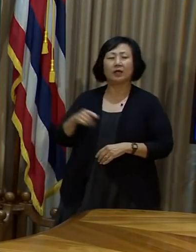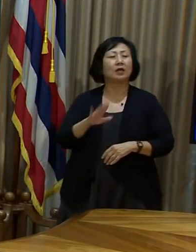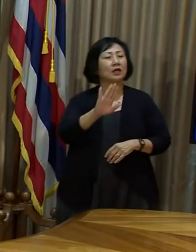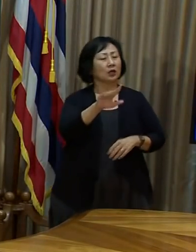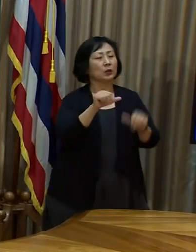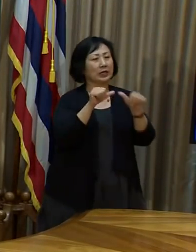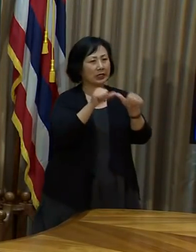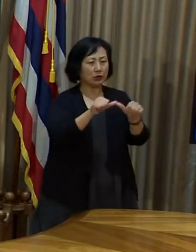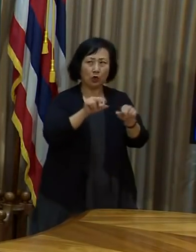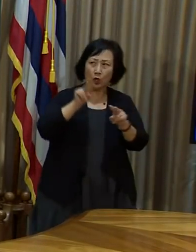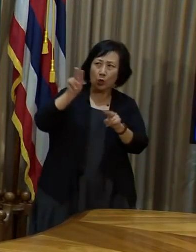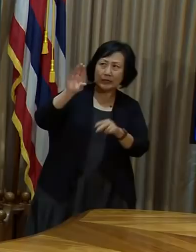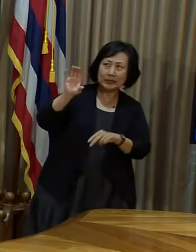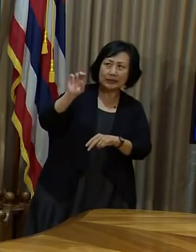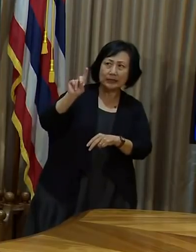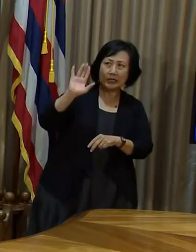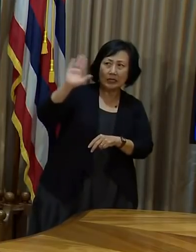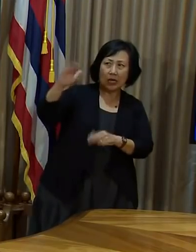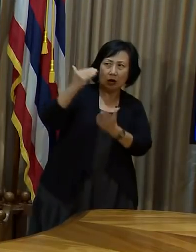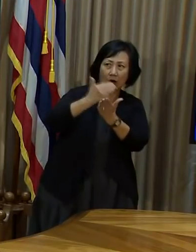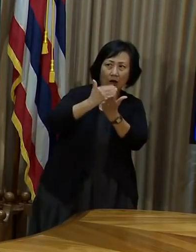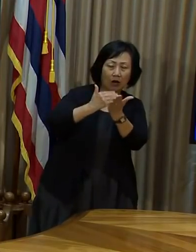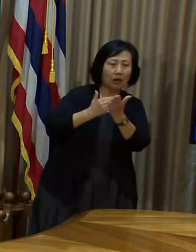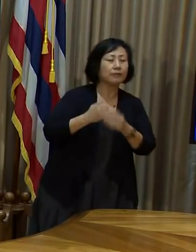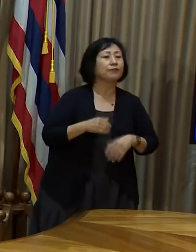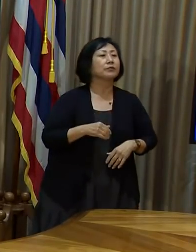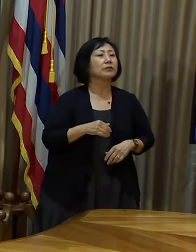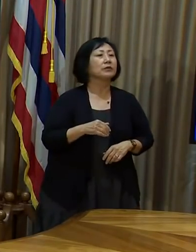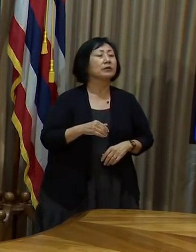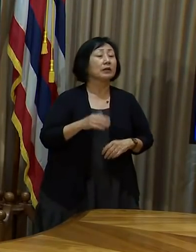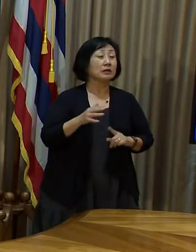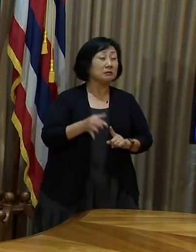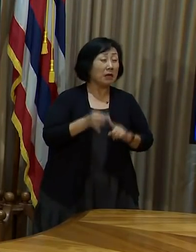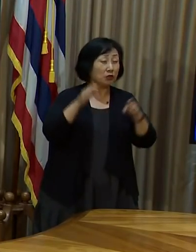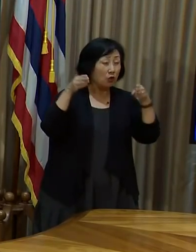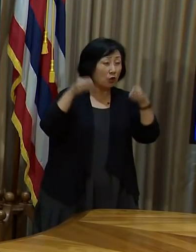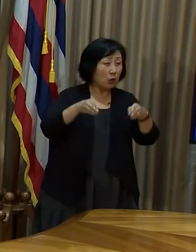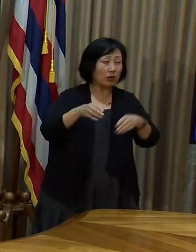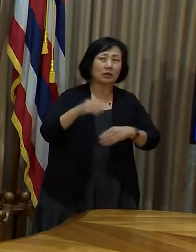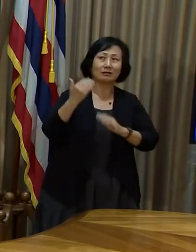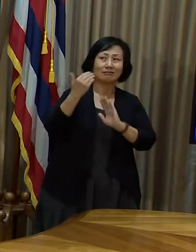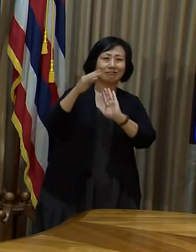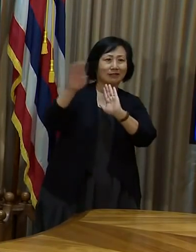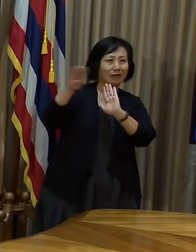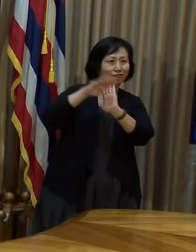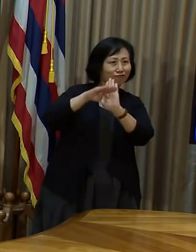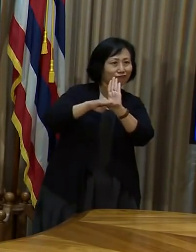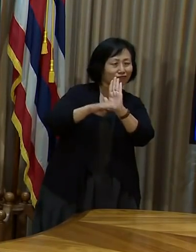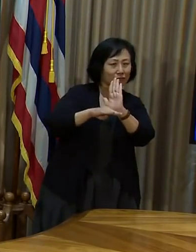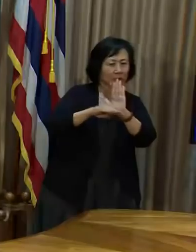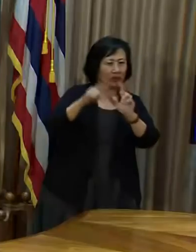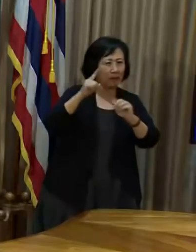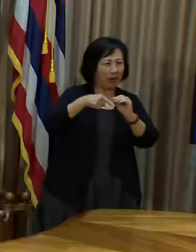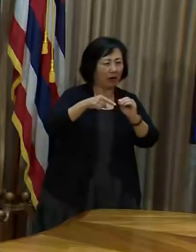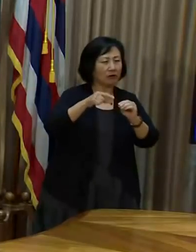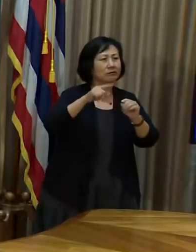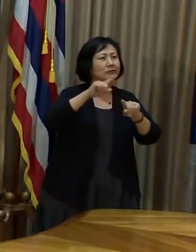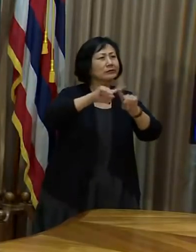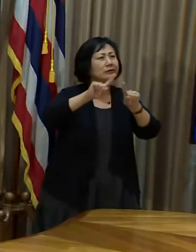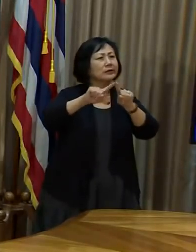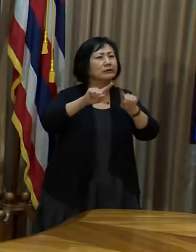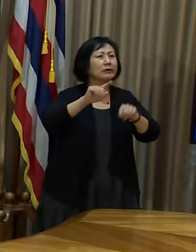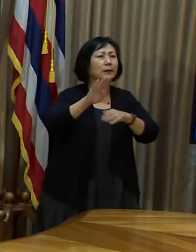at the CDC guidance, especially the guidance that is targeted specifically to various